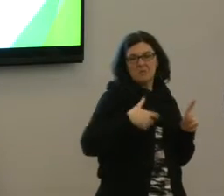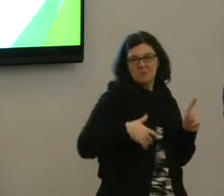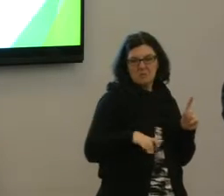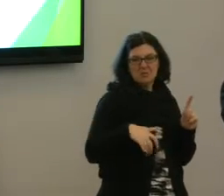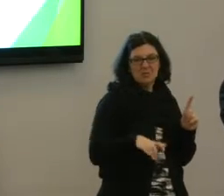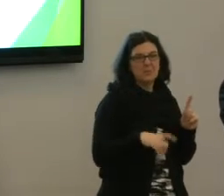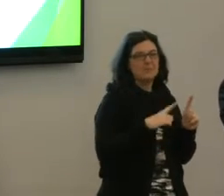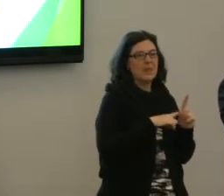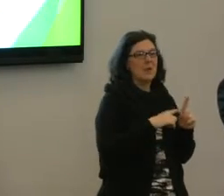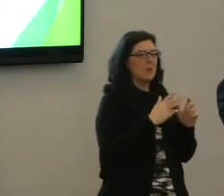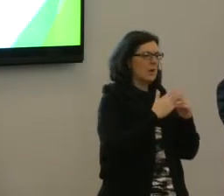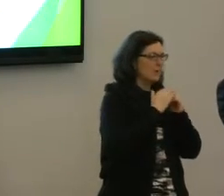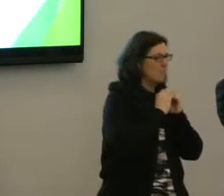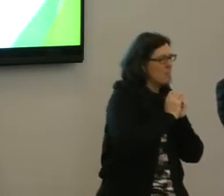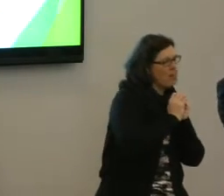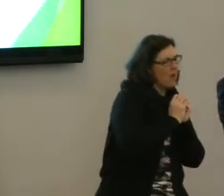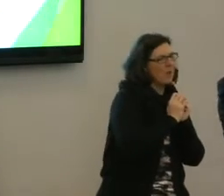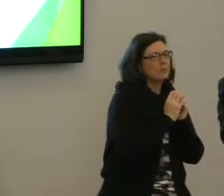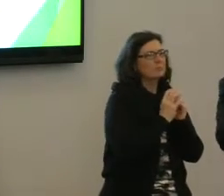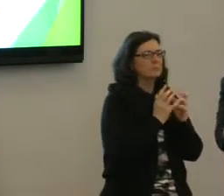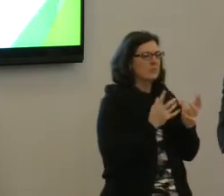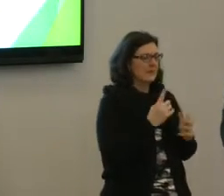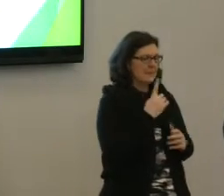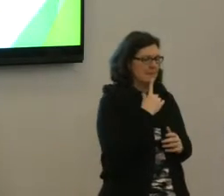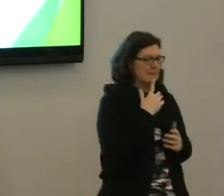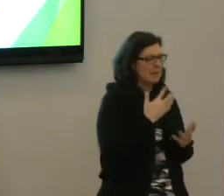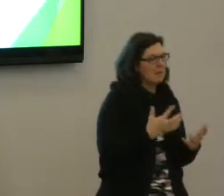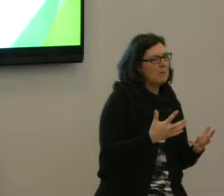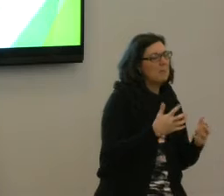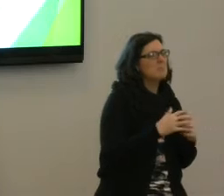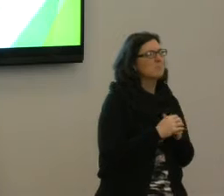to pray over him or say to him,